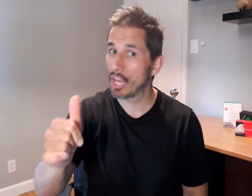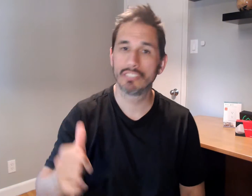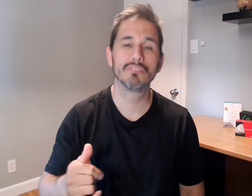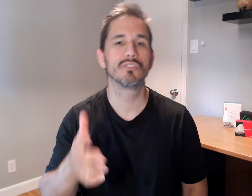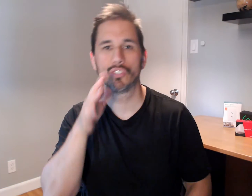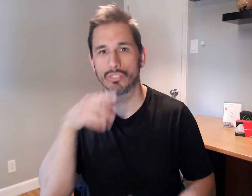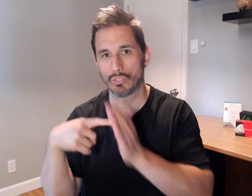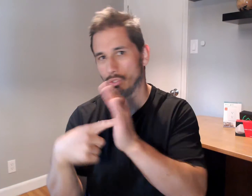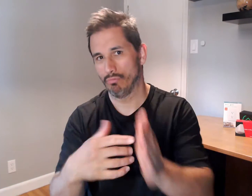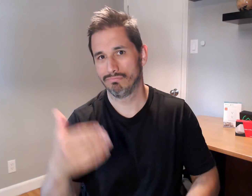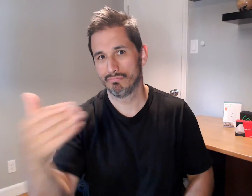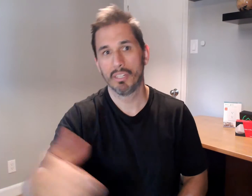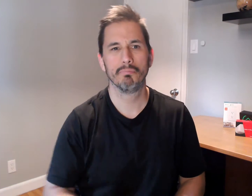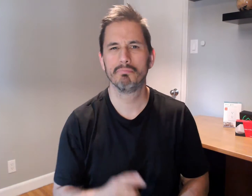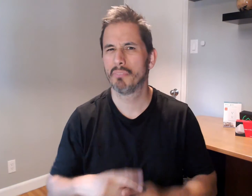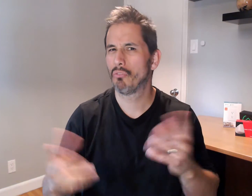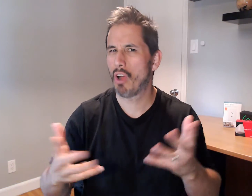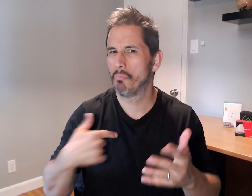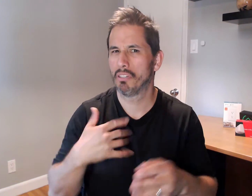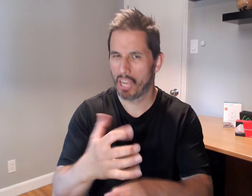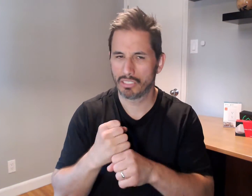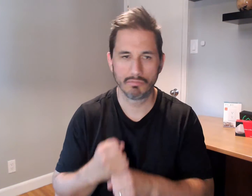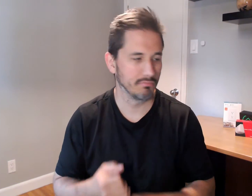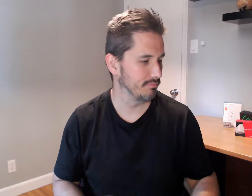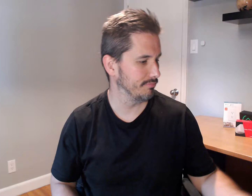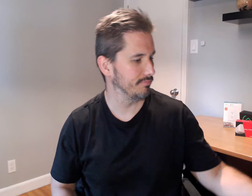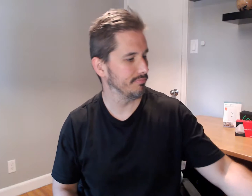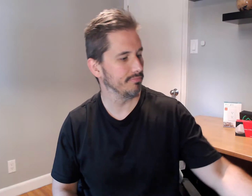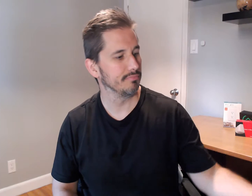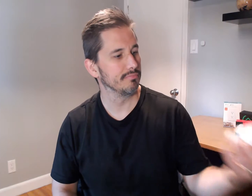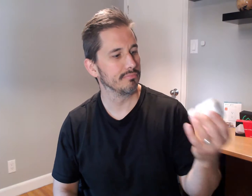see whether it's good or not. Here's what I received.